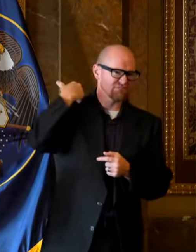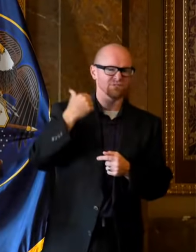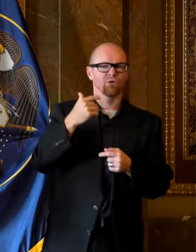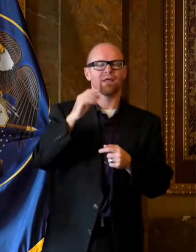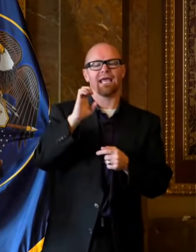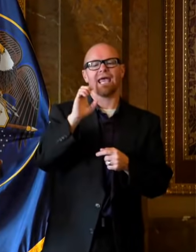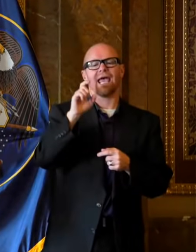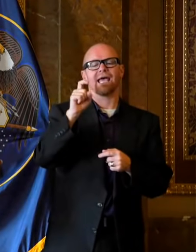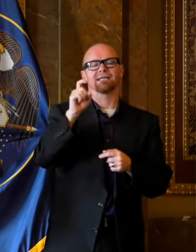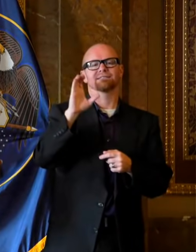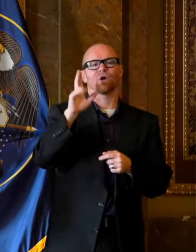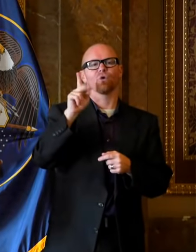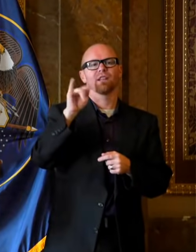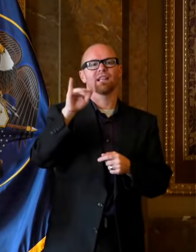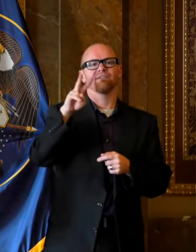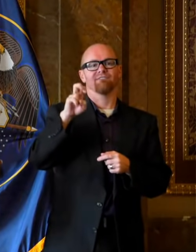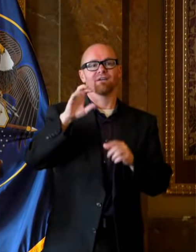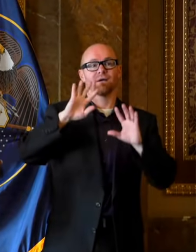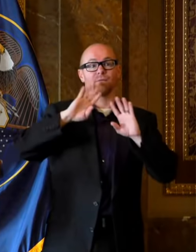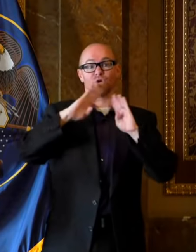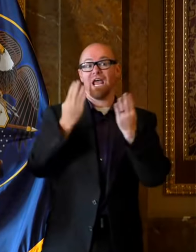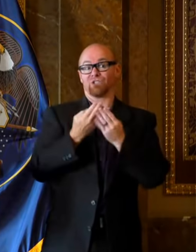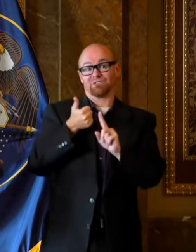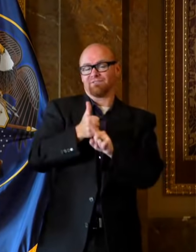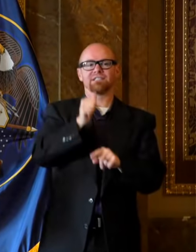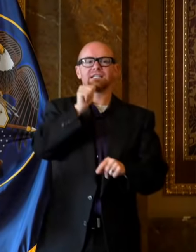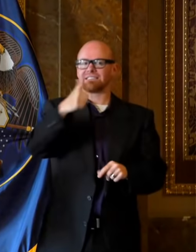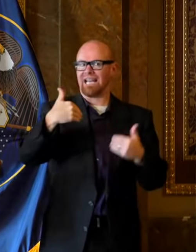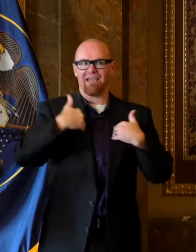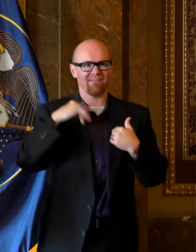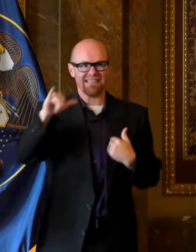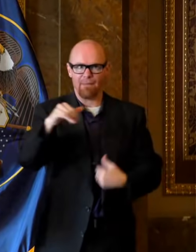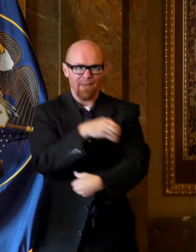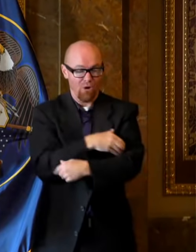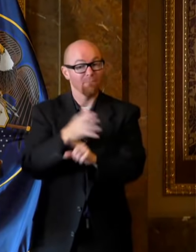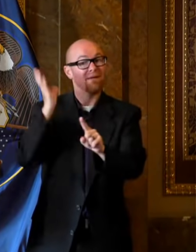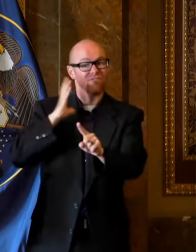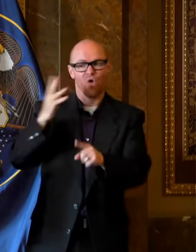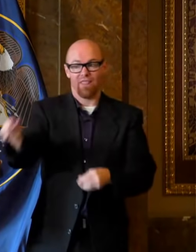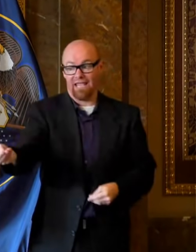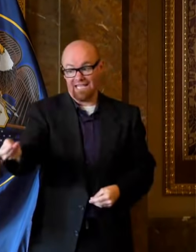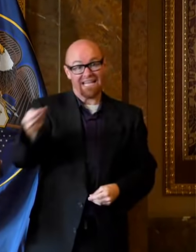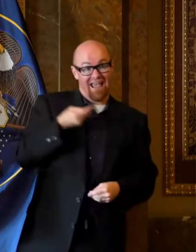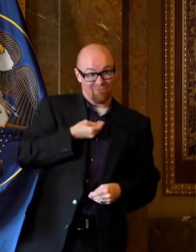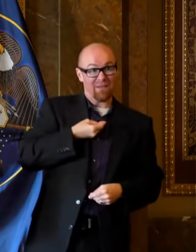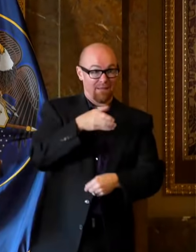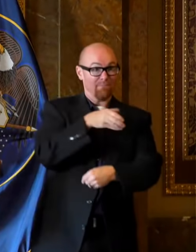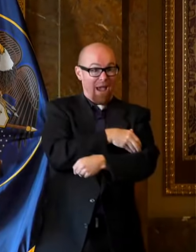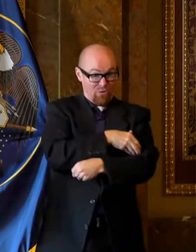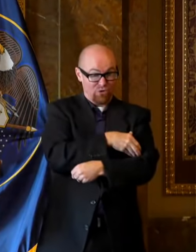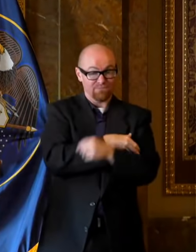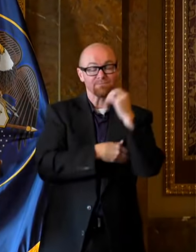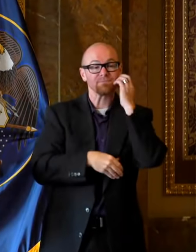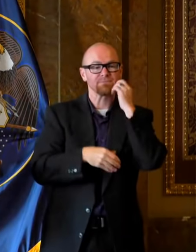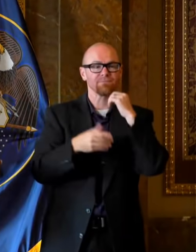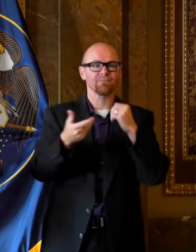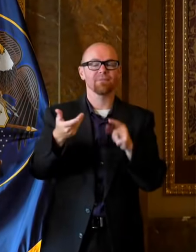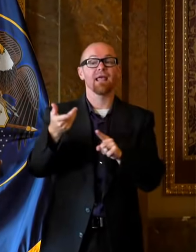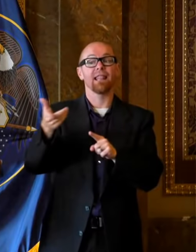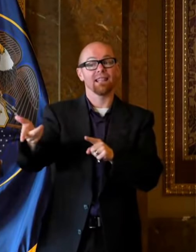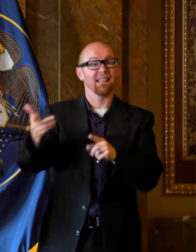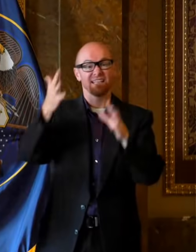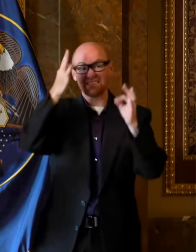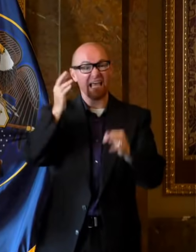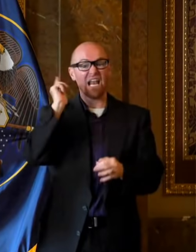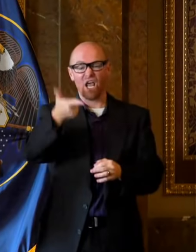executive branch. It has to be given by the legislative branch. They gave that power. And they decided to change